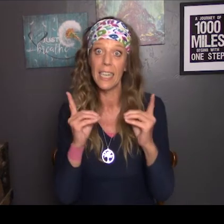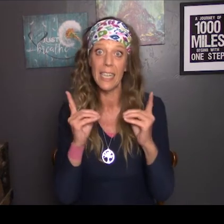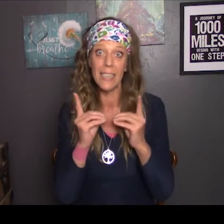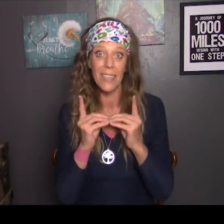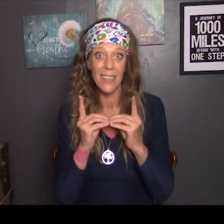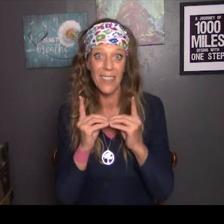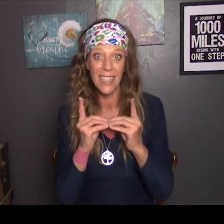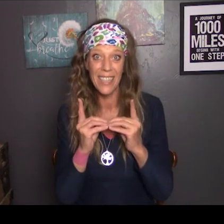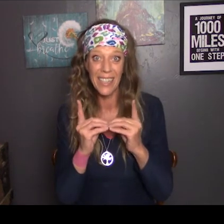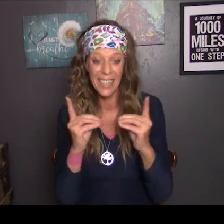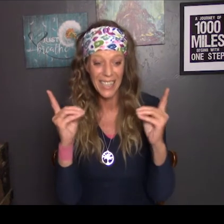Dessert.